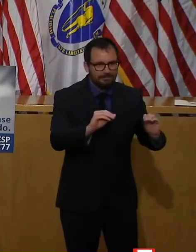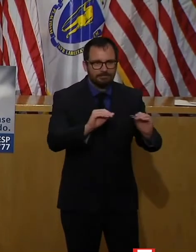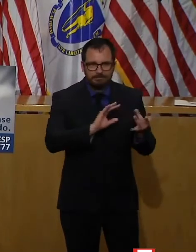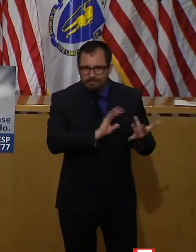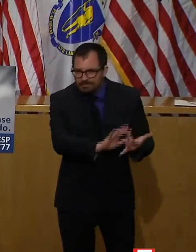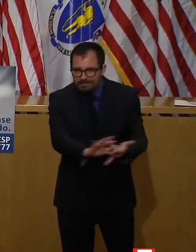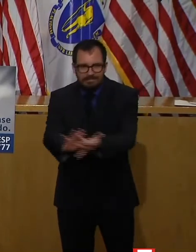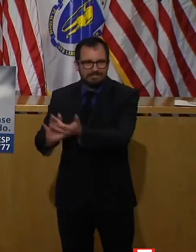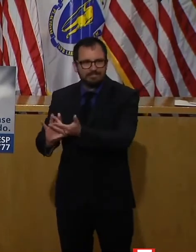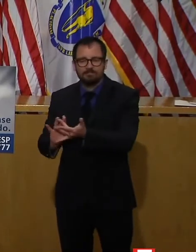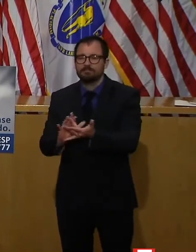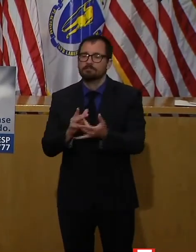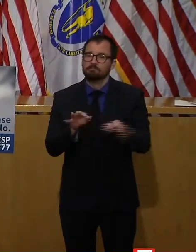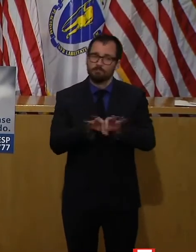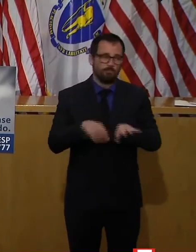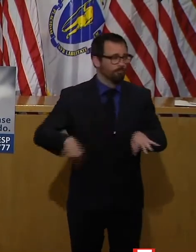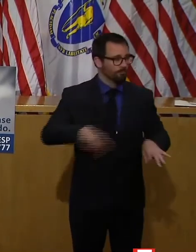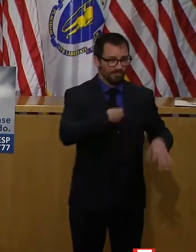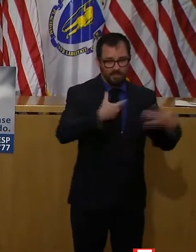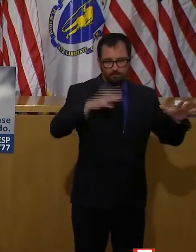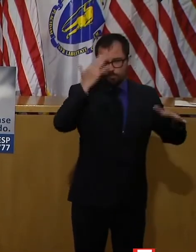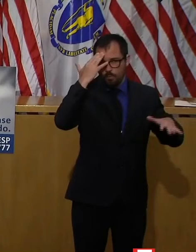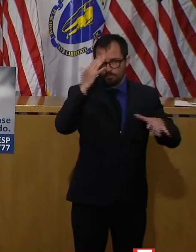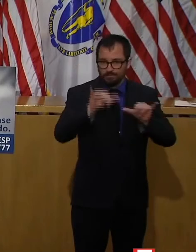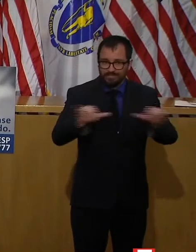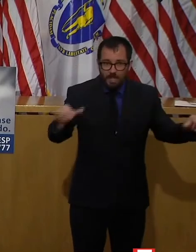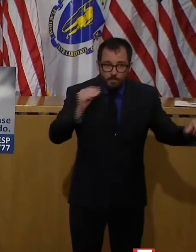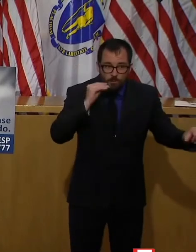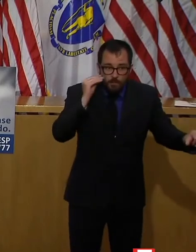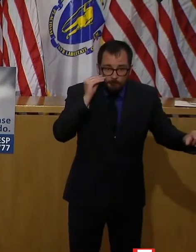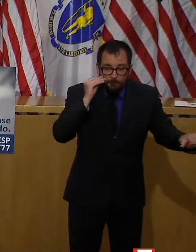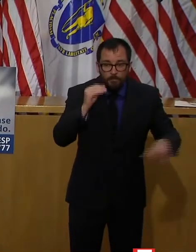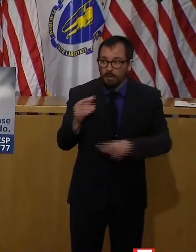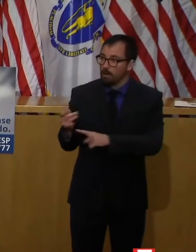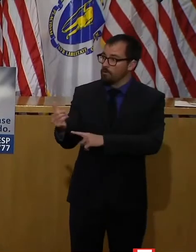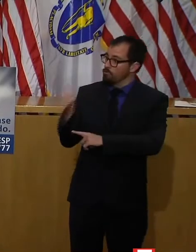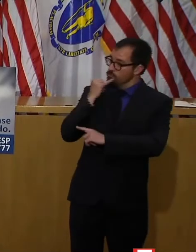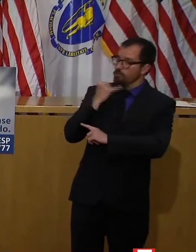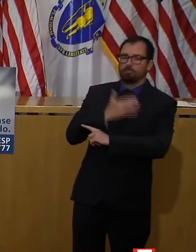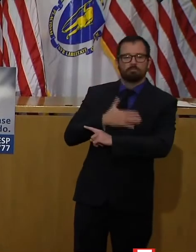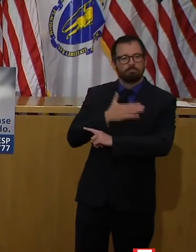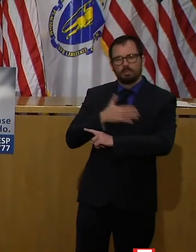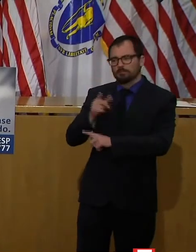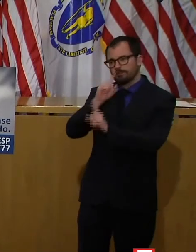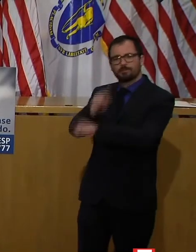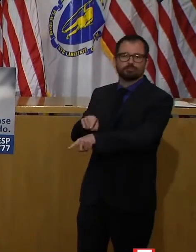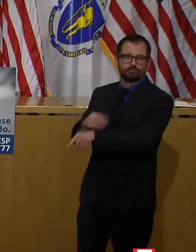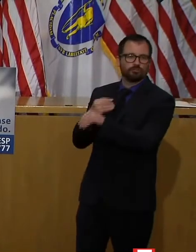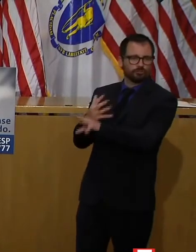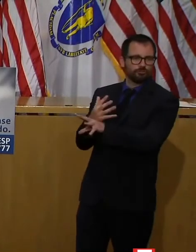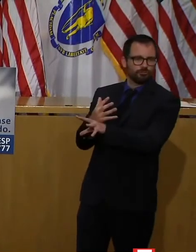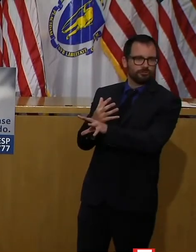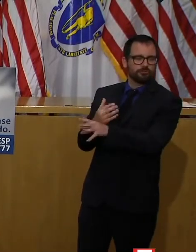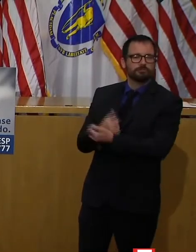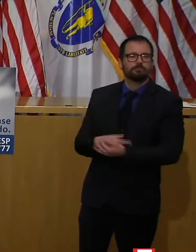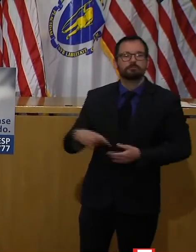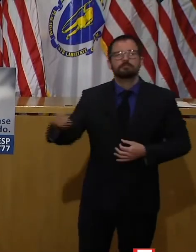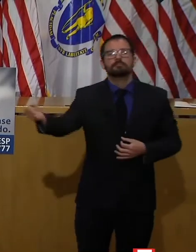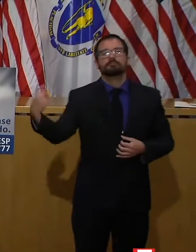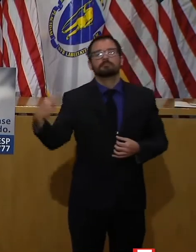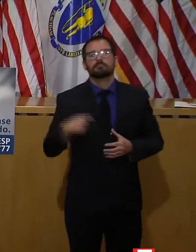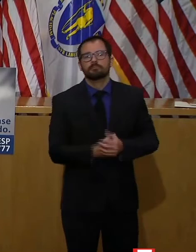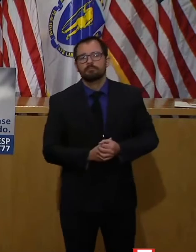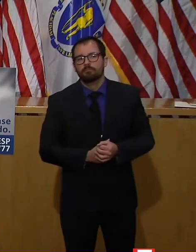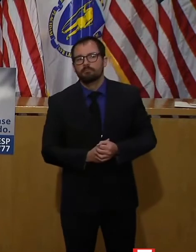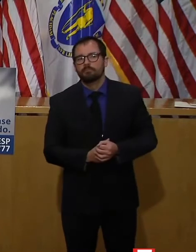call. How can you guard against scams? Because I know people can fake the caller ID. You mentioned the area codes, and despite this great news